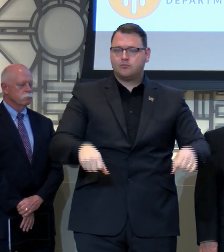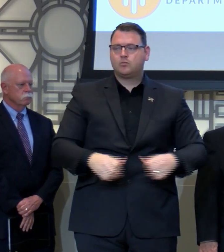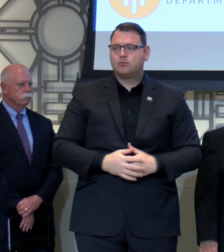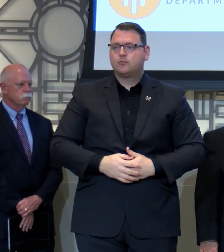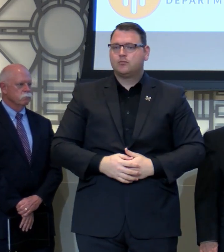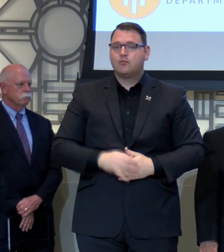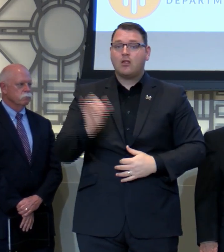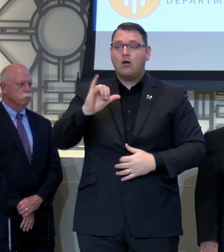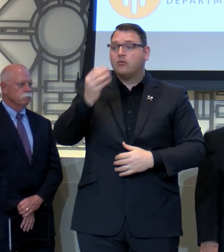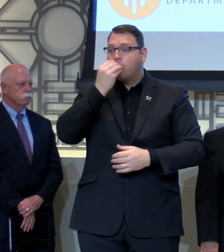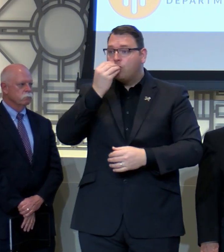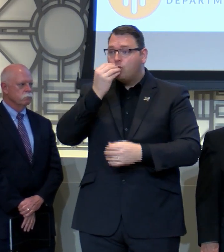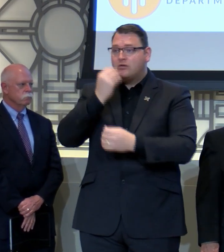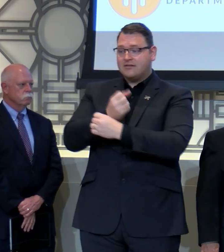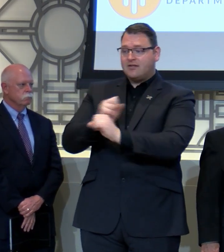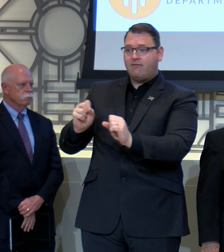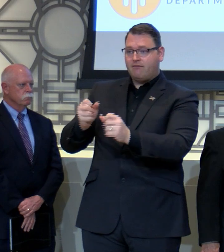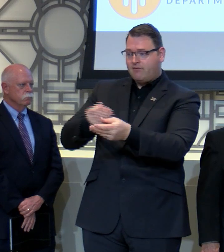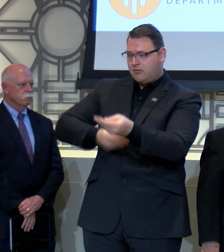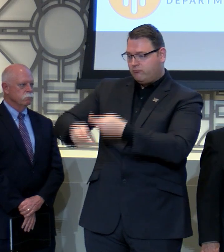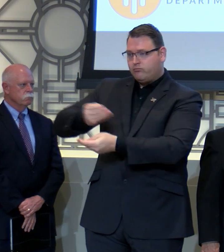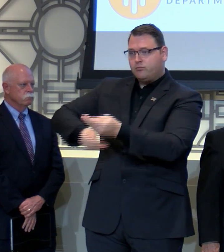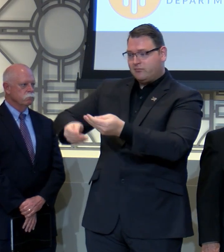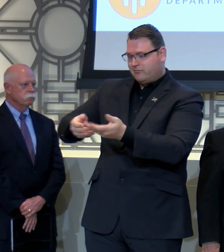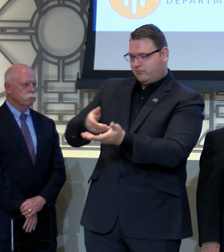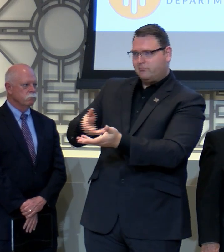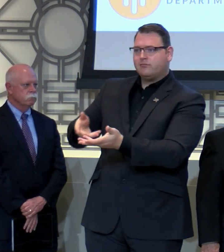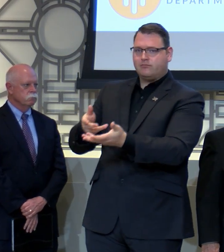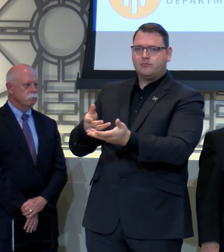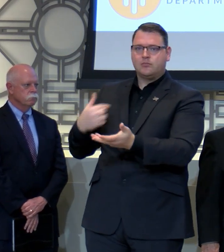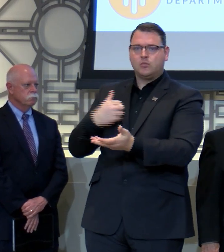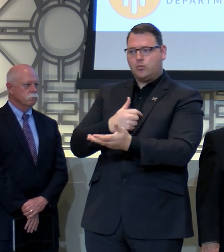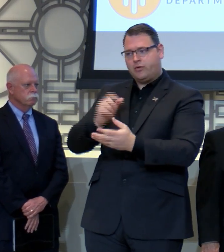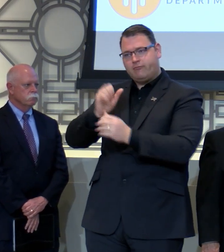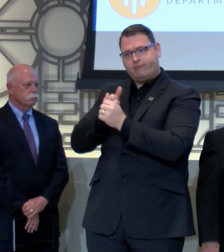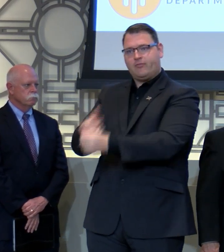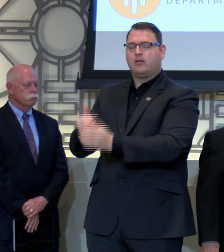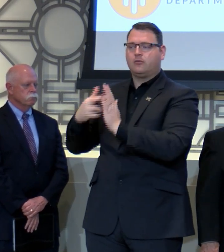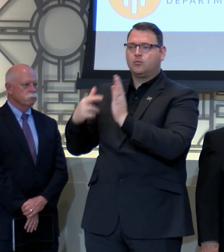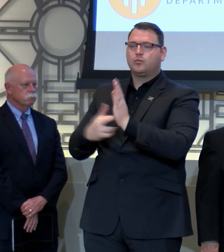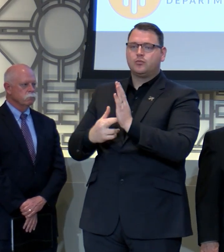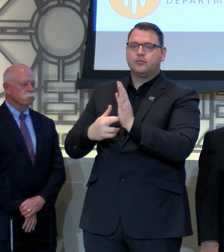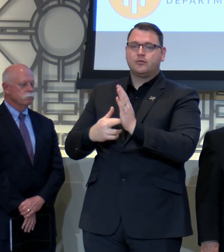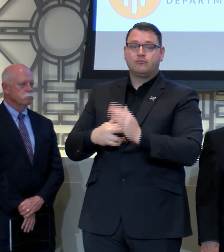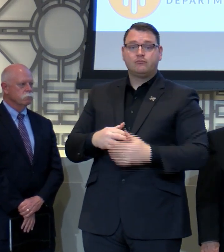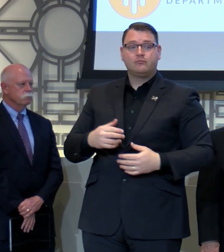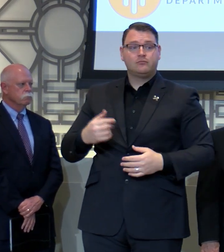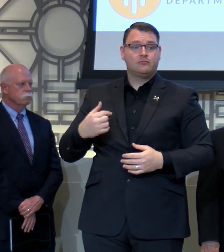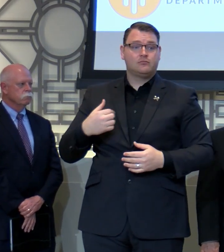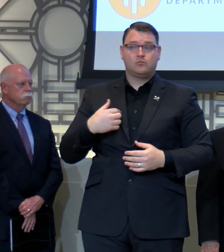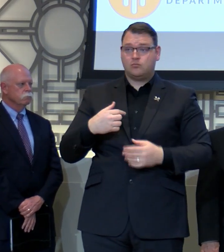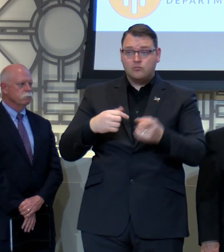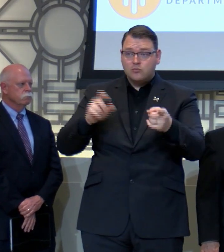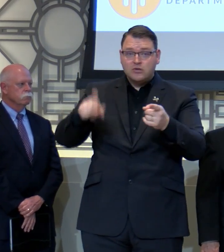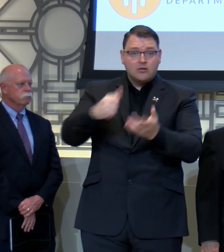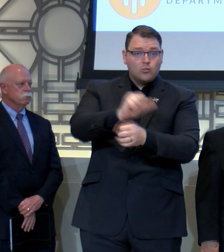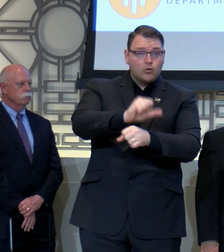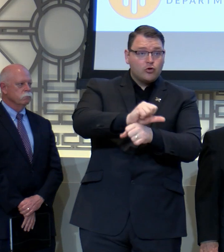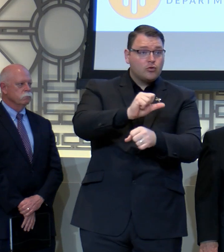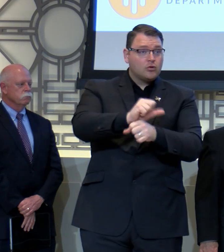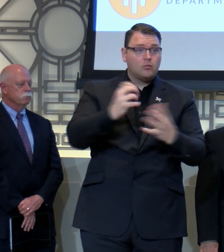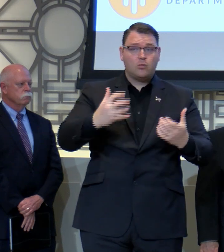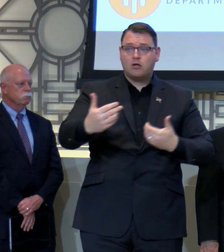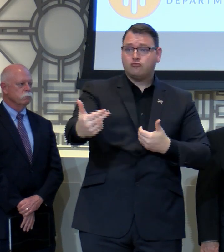would. As America's grocers, we're working hard to serve our communities. We would love anyone in need of a job to join our team.